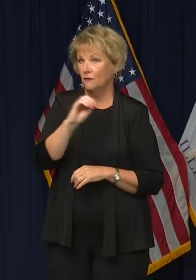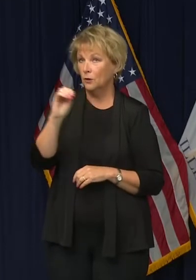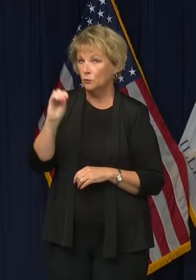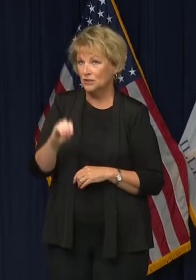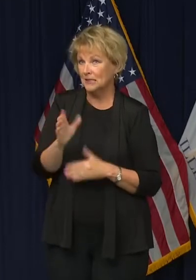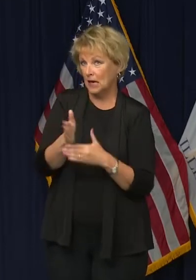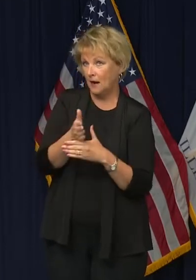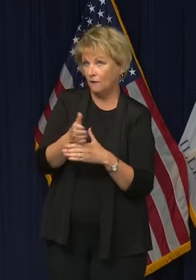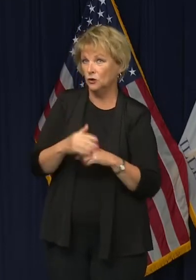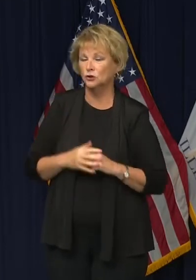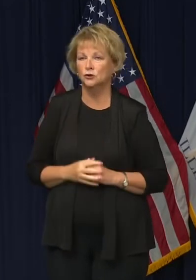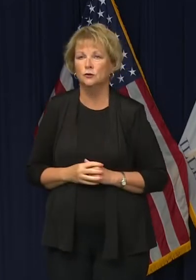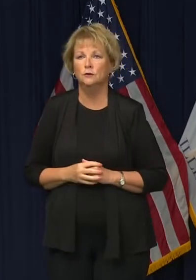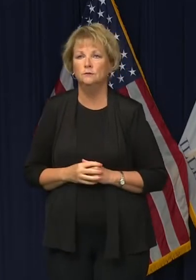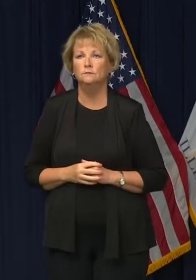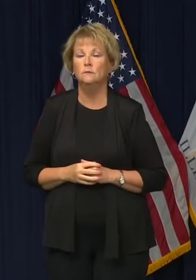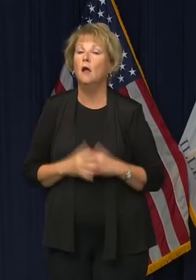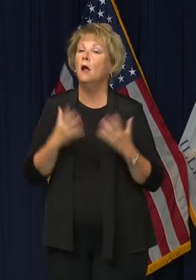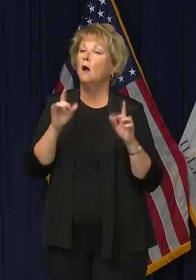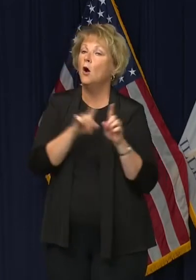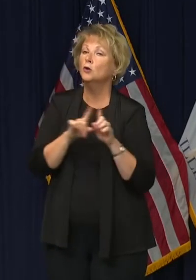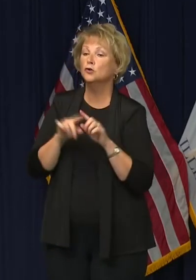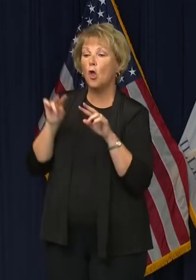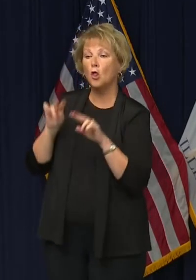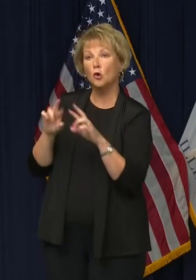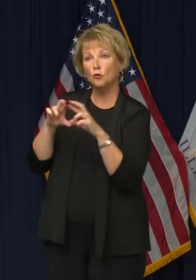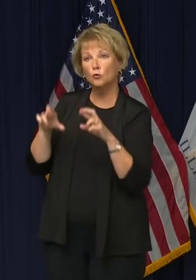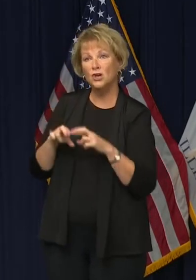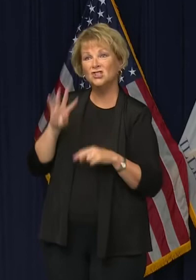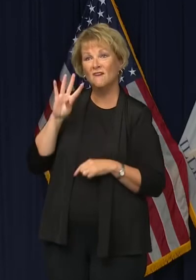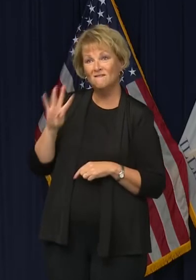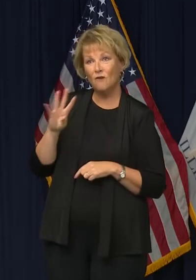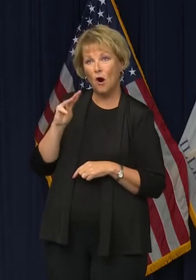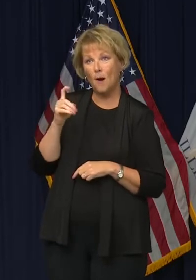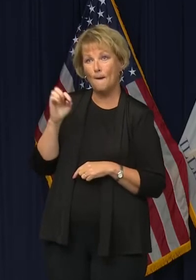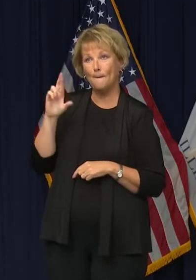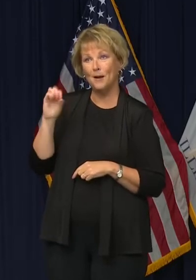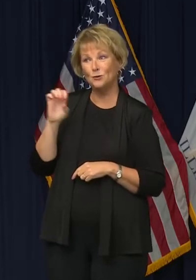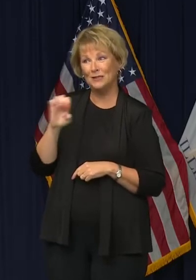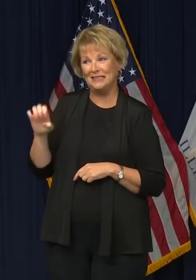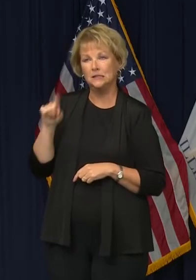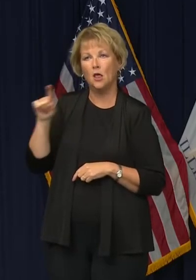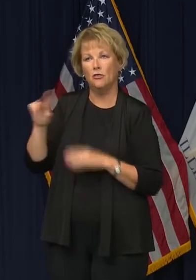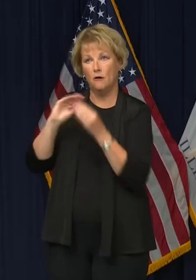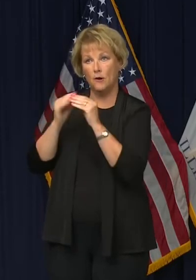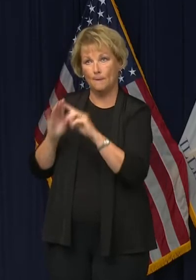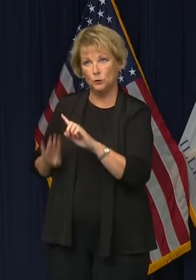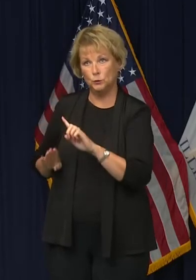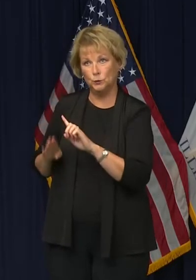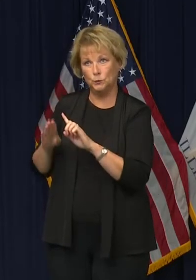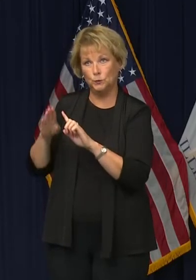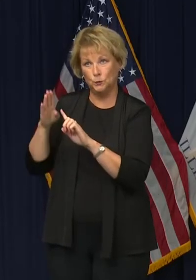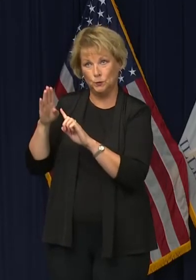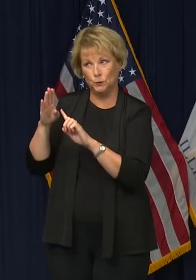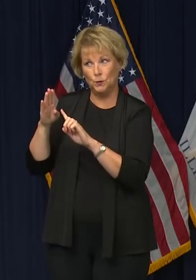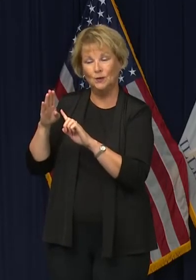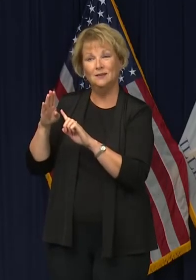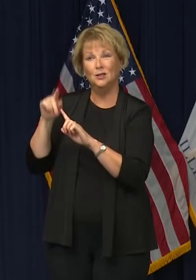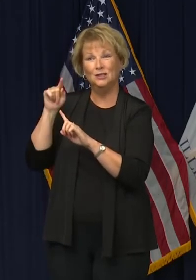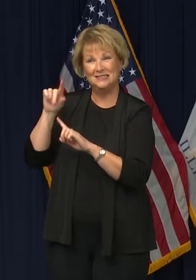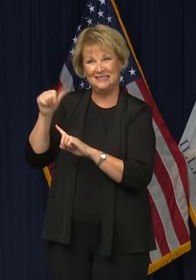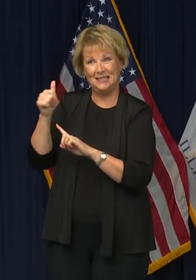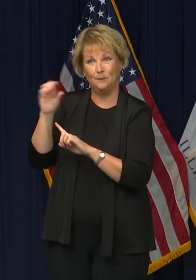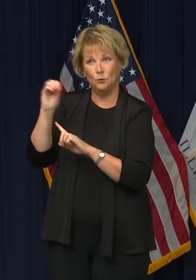5.7% average. Or look at Region 4, Metro East. After reaching a positivity rate as high